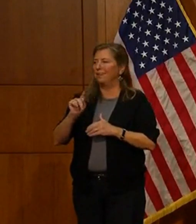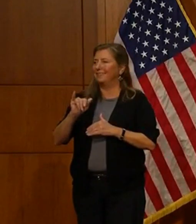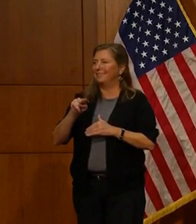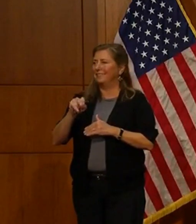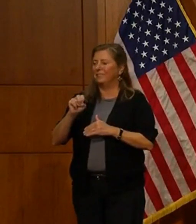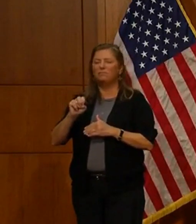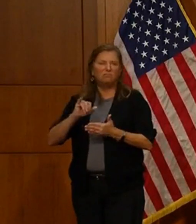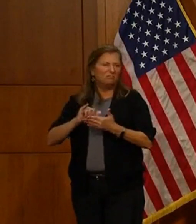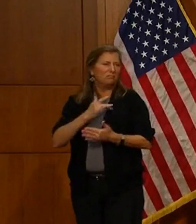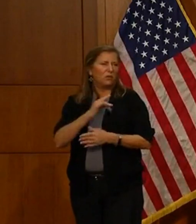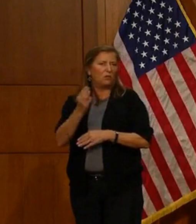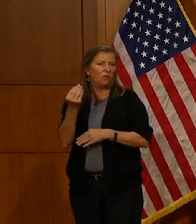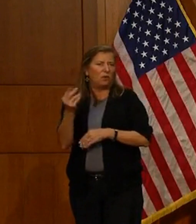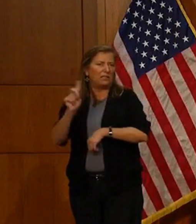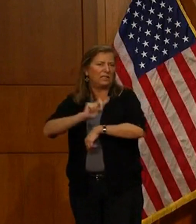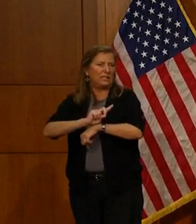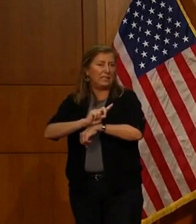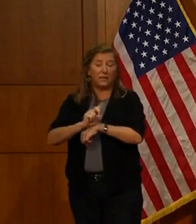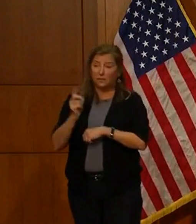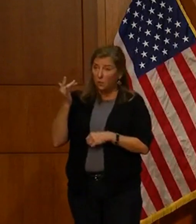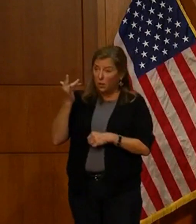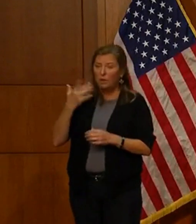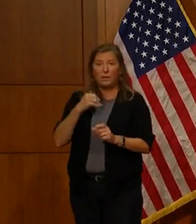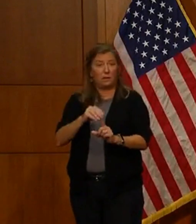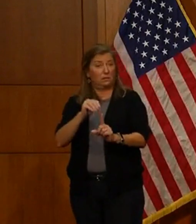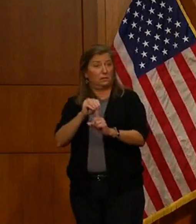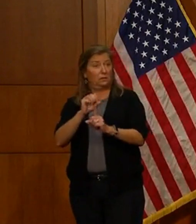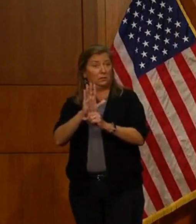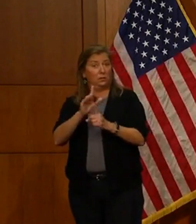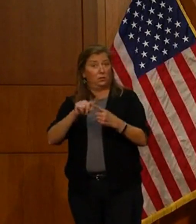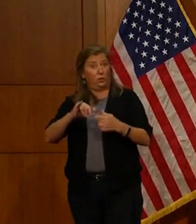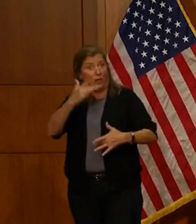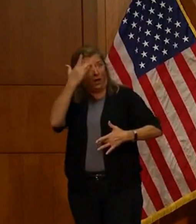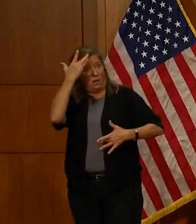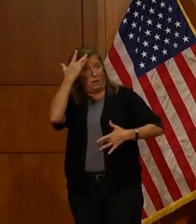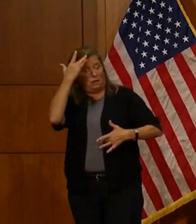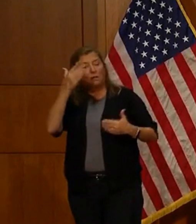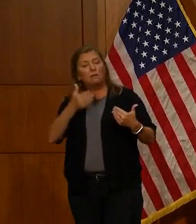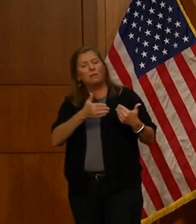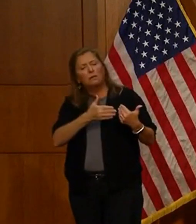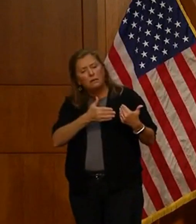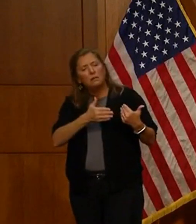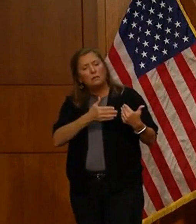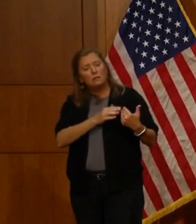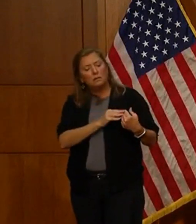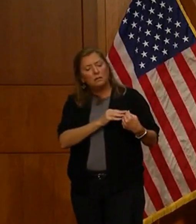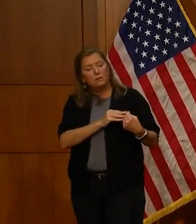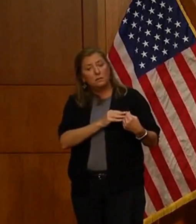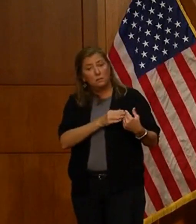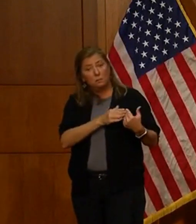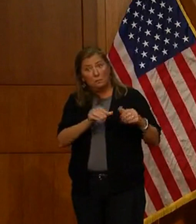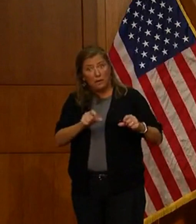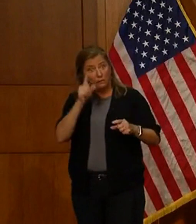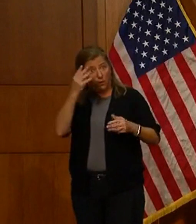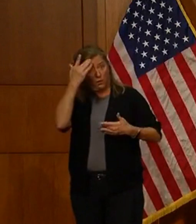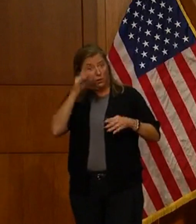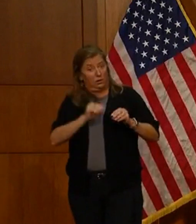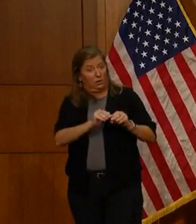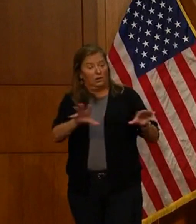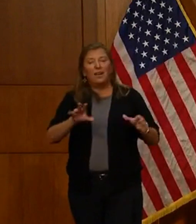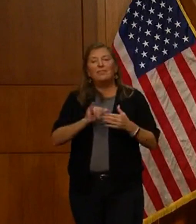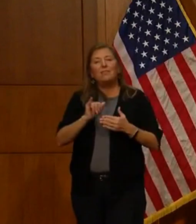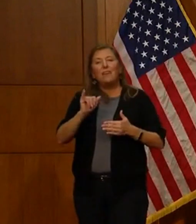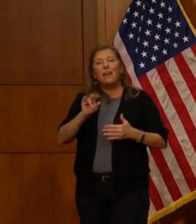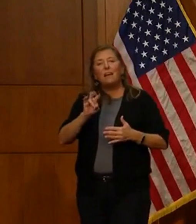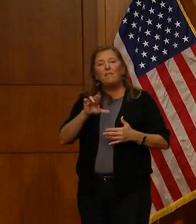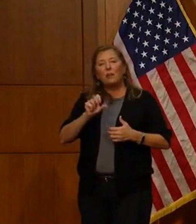set at 14 days, and that's because once you are exposed to illness, that the potential for infection, the virus has to